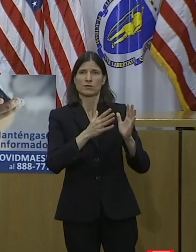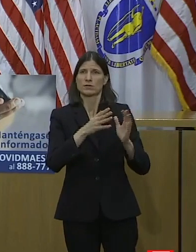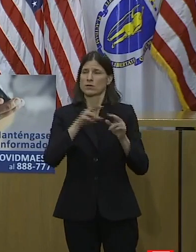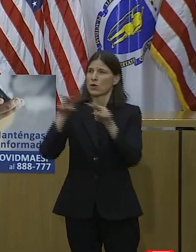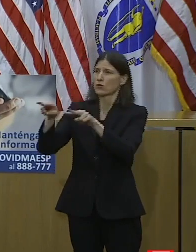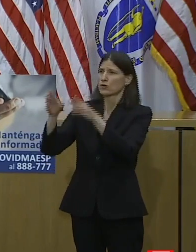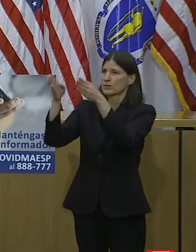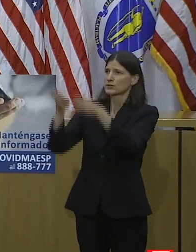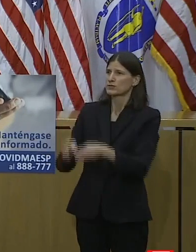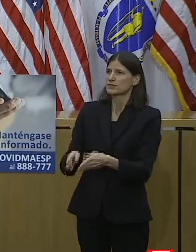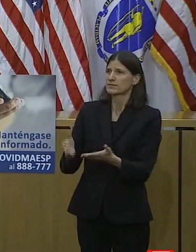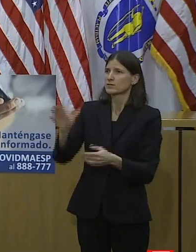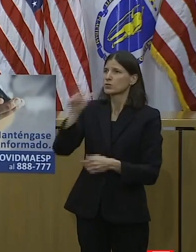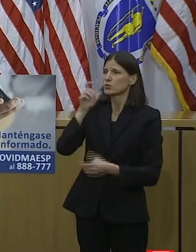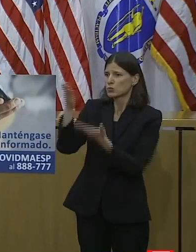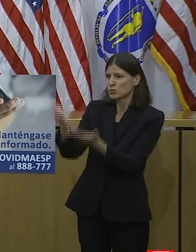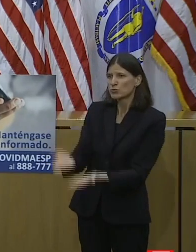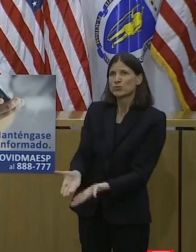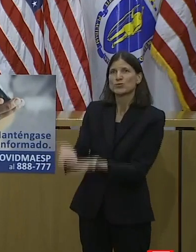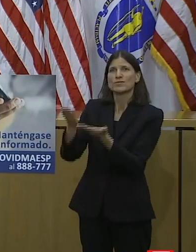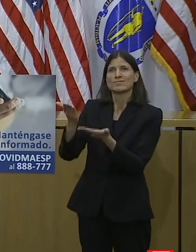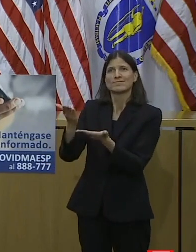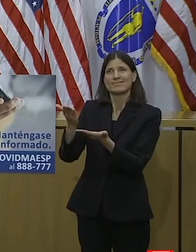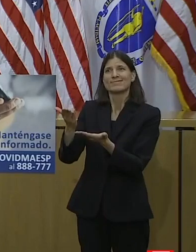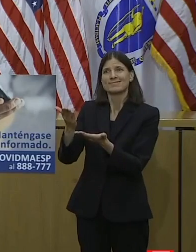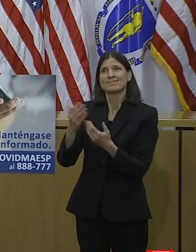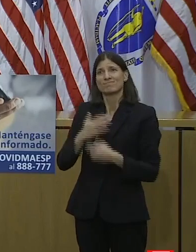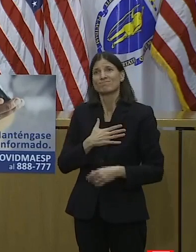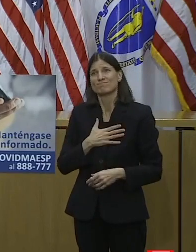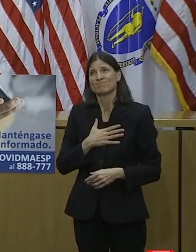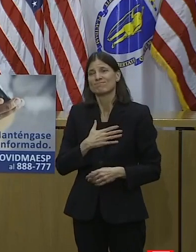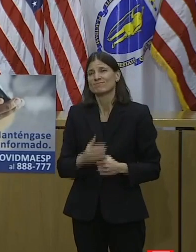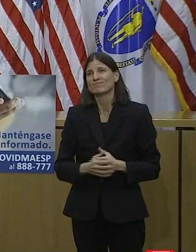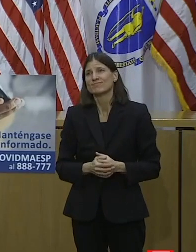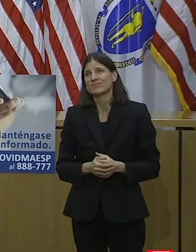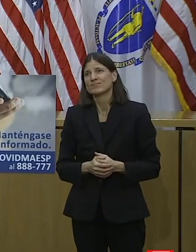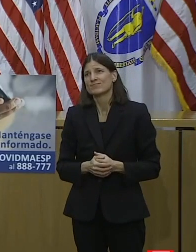about lost opportunities and